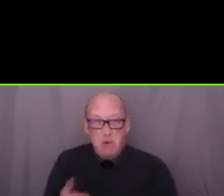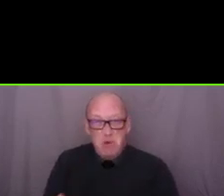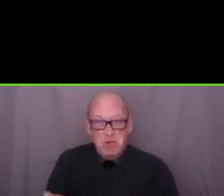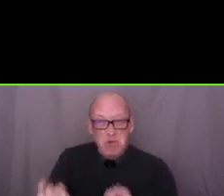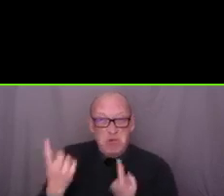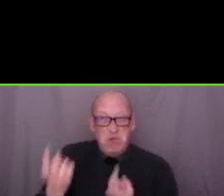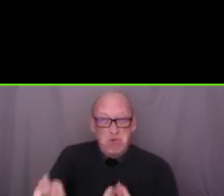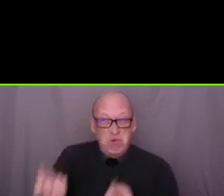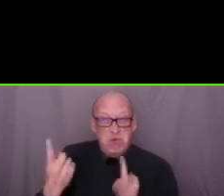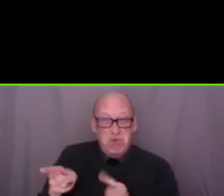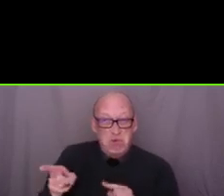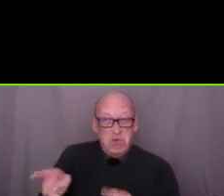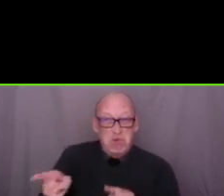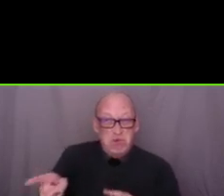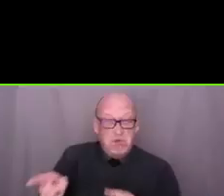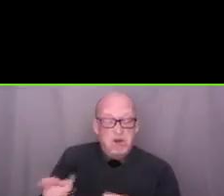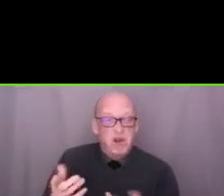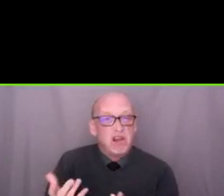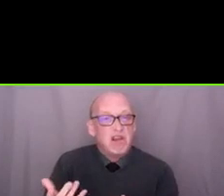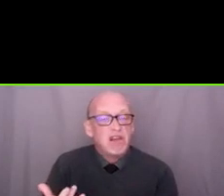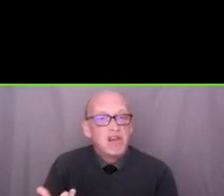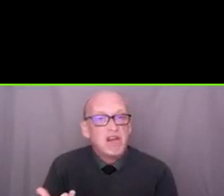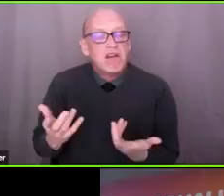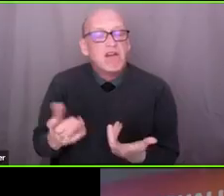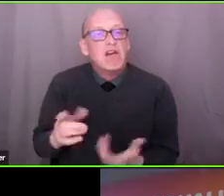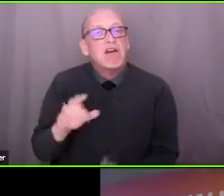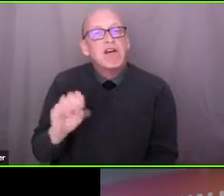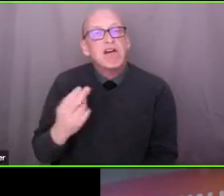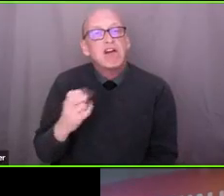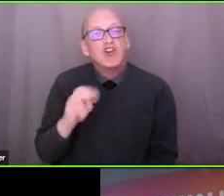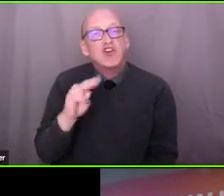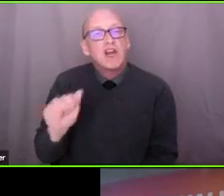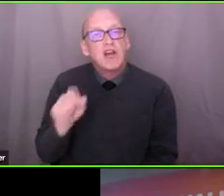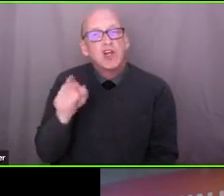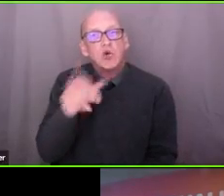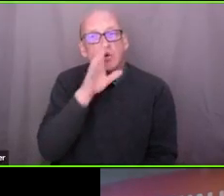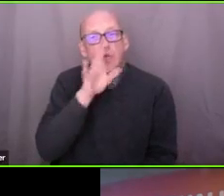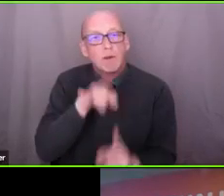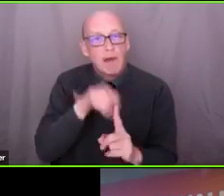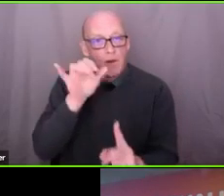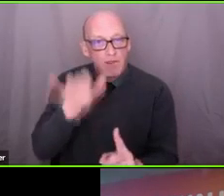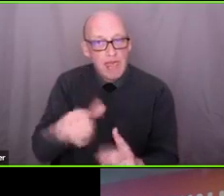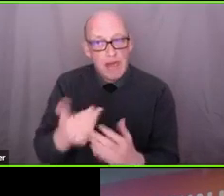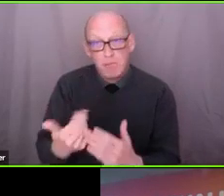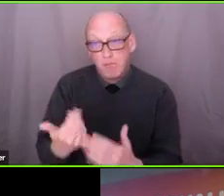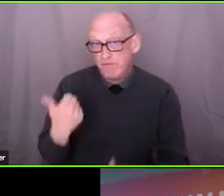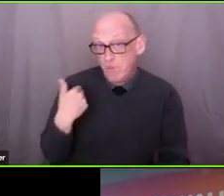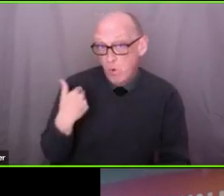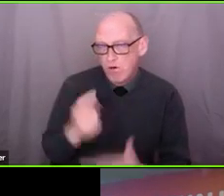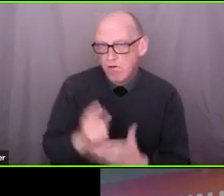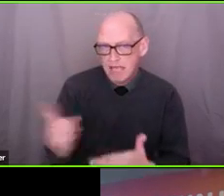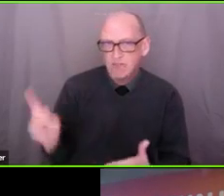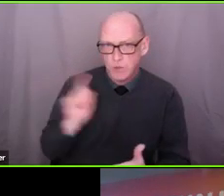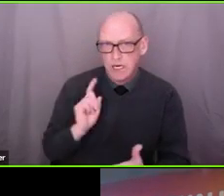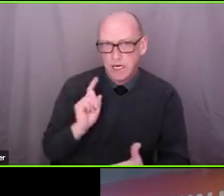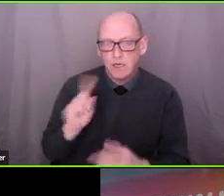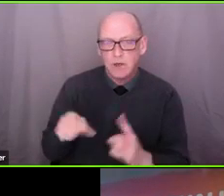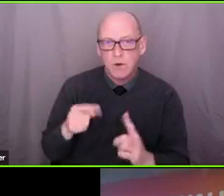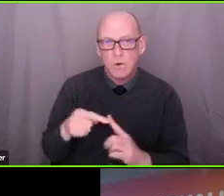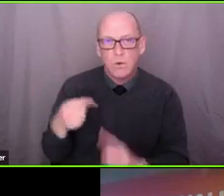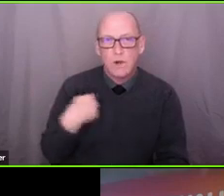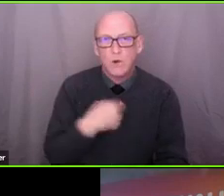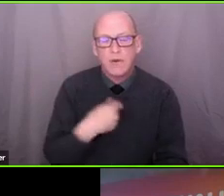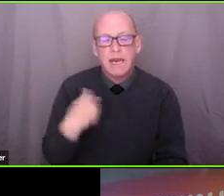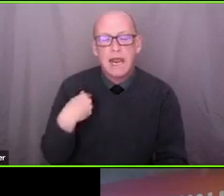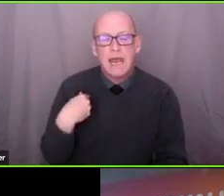other. And Sheena, you spoke about this earlier last week when we had a brief